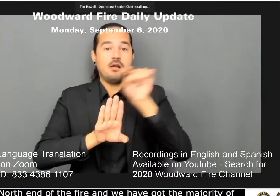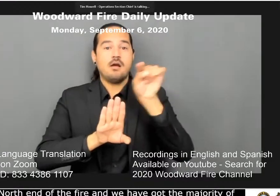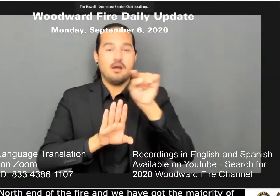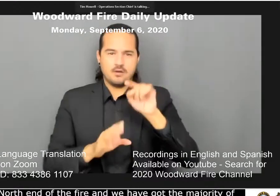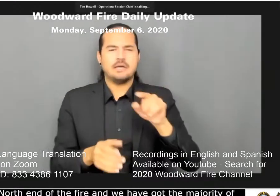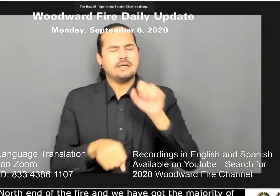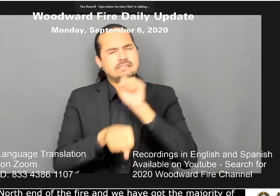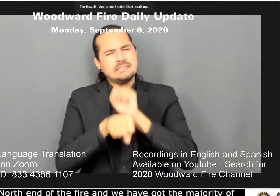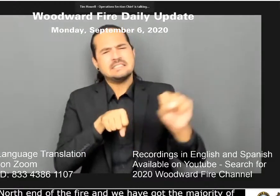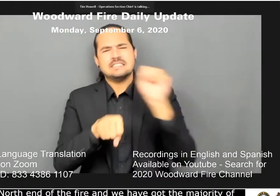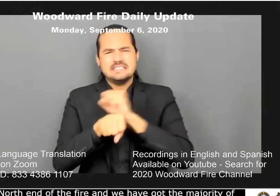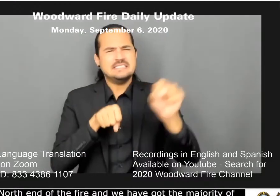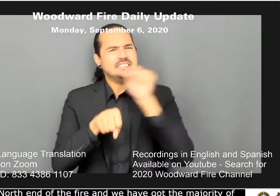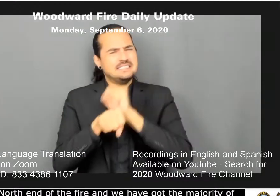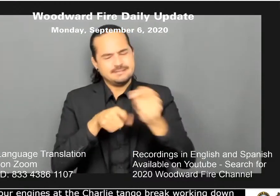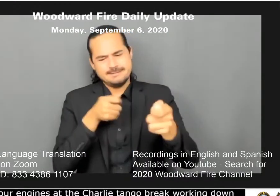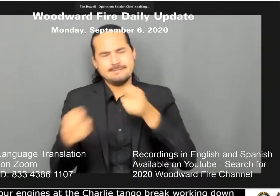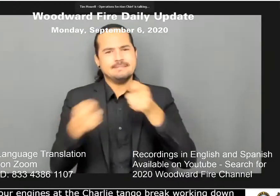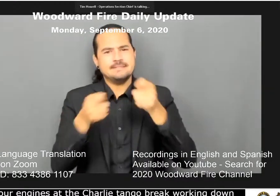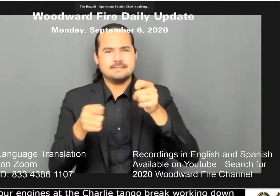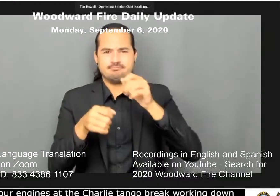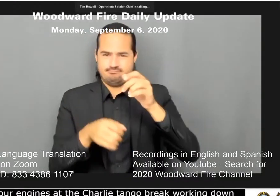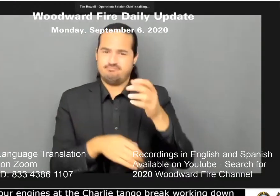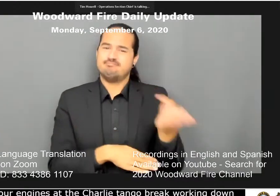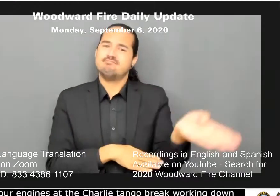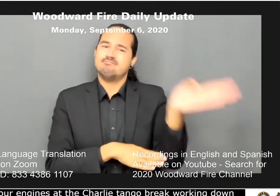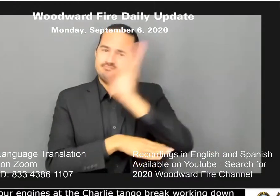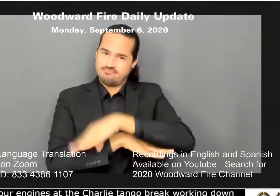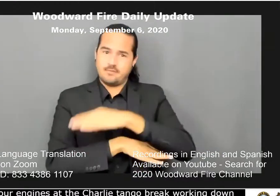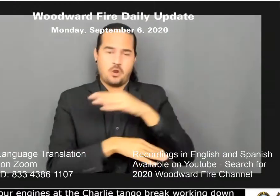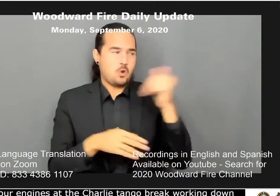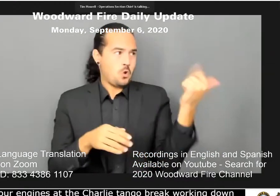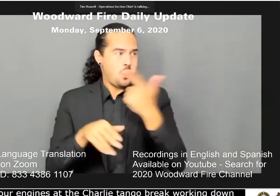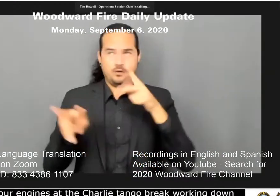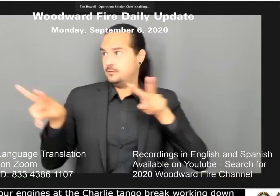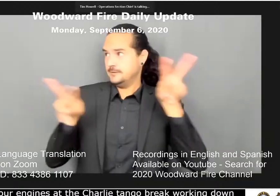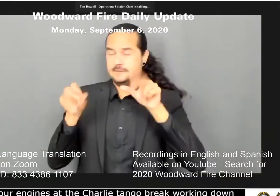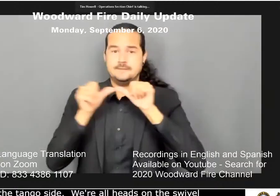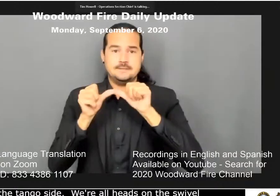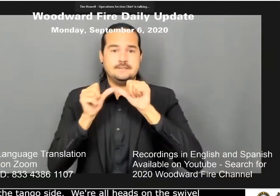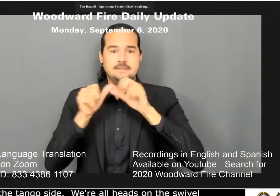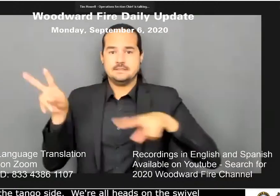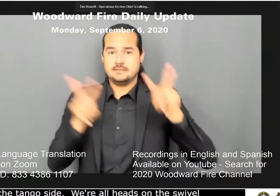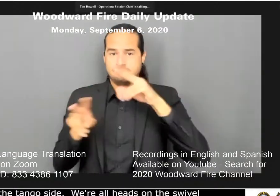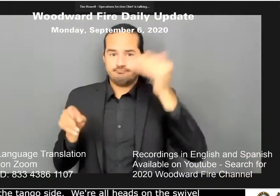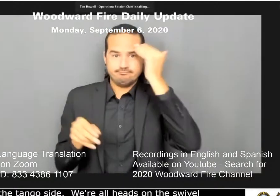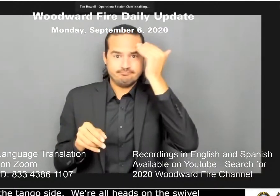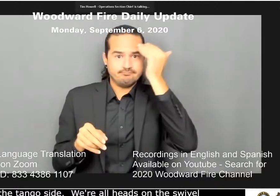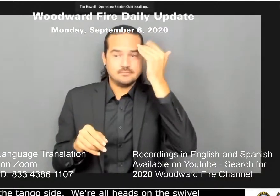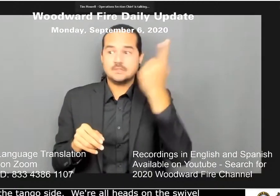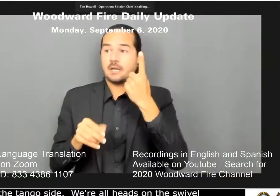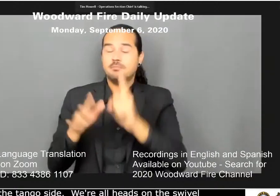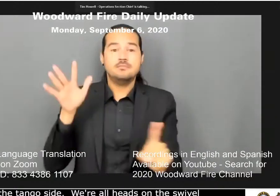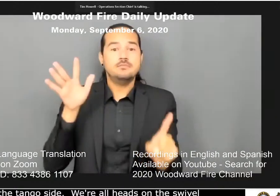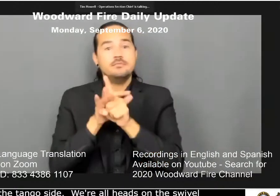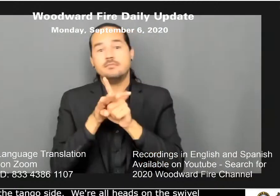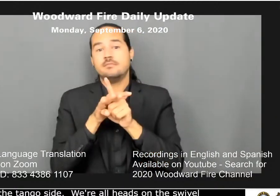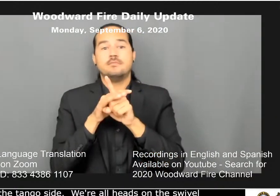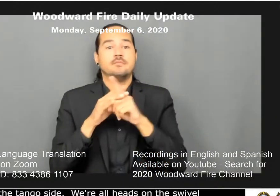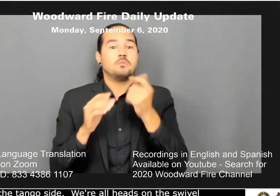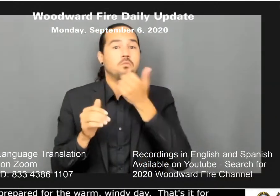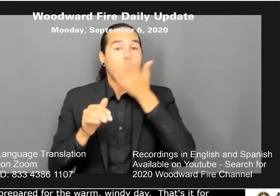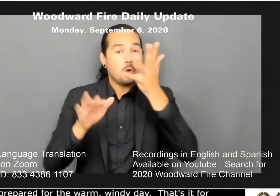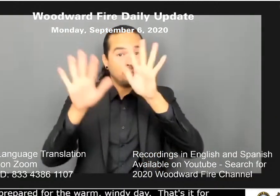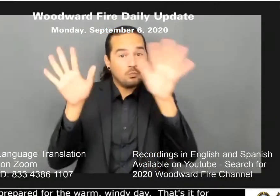all heads on the swivel, prepared for the warm, windy day, and that's it for operations. Thank you.